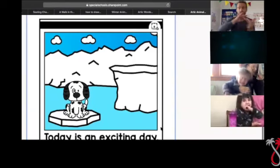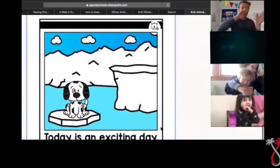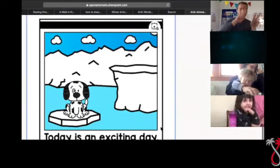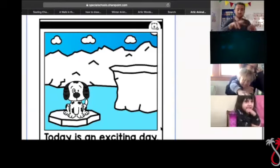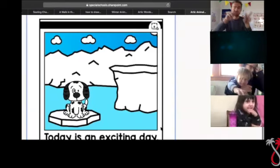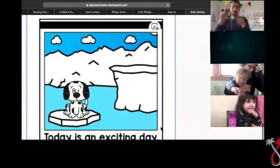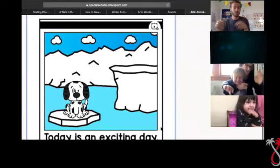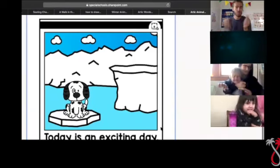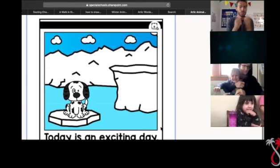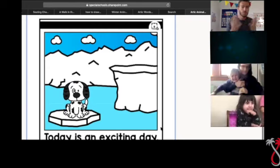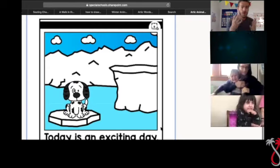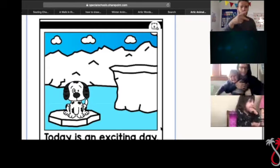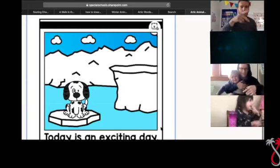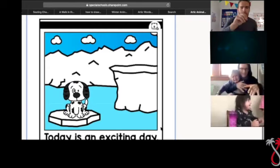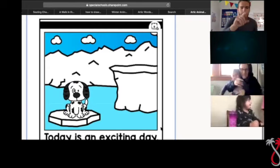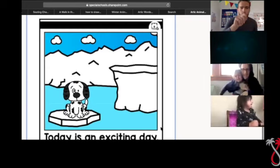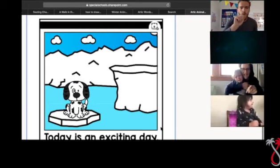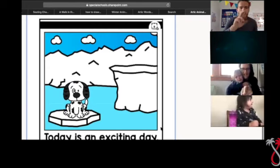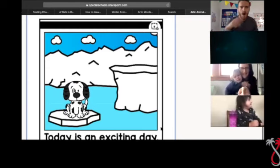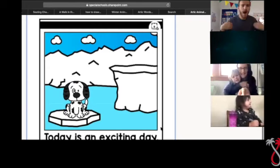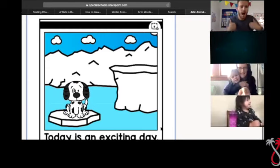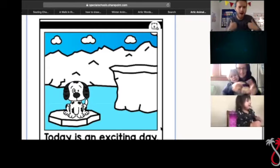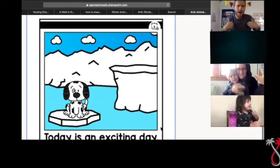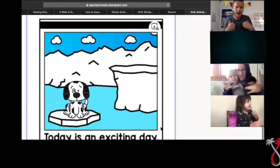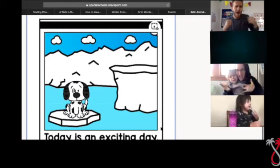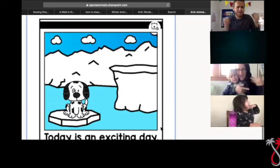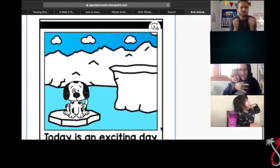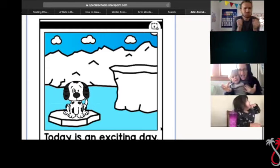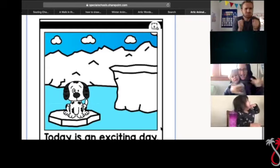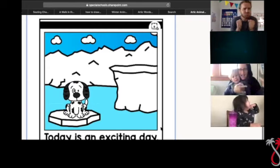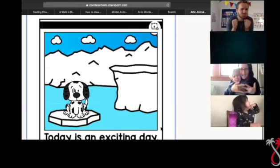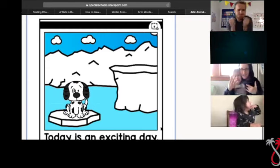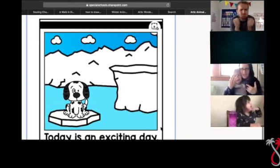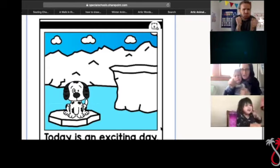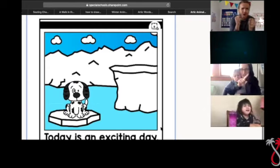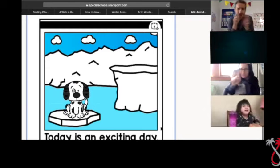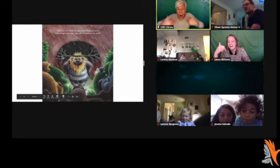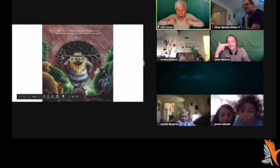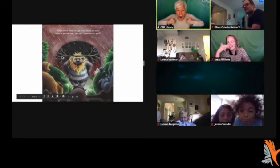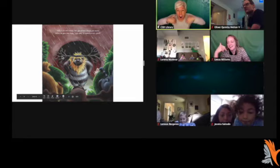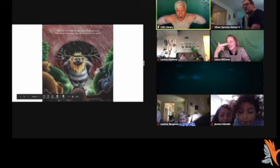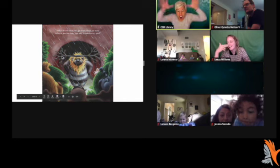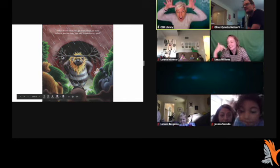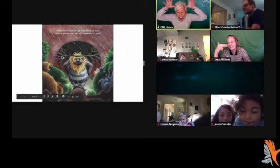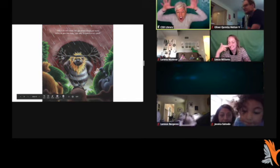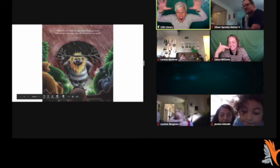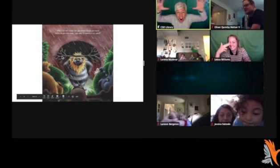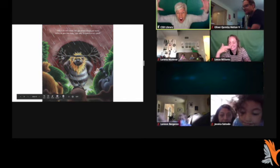to look at polar animals. We're going to be cold. Look at the bear. Look, it has